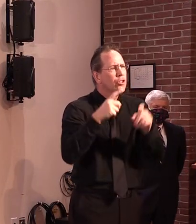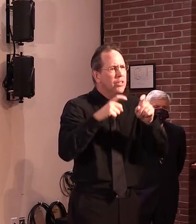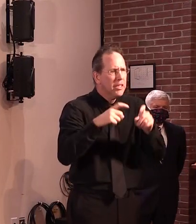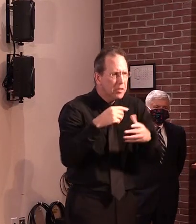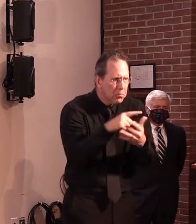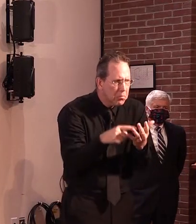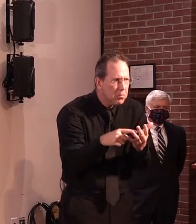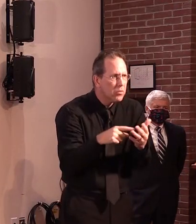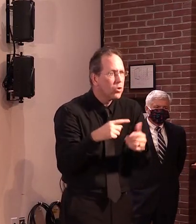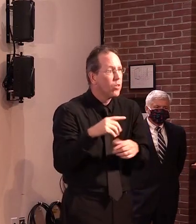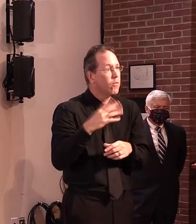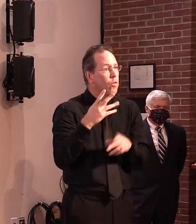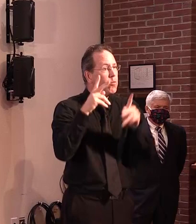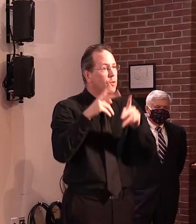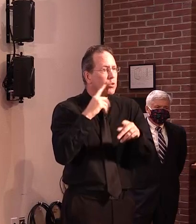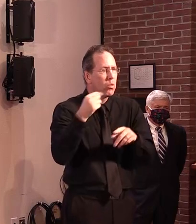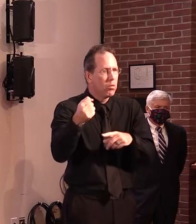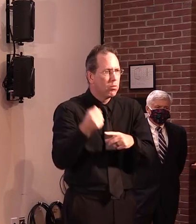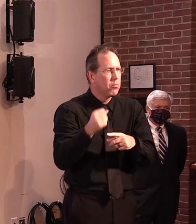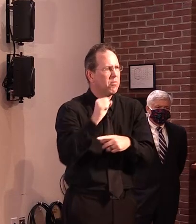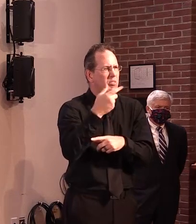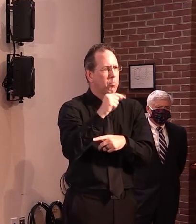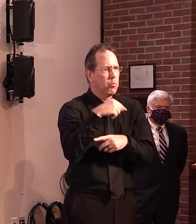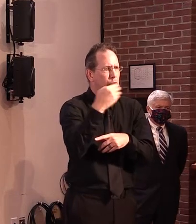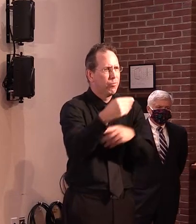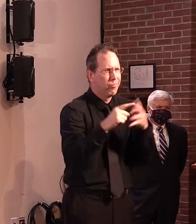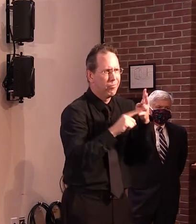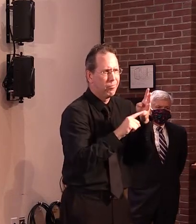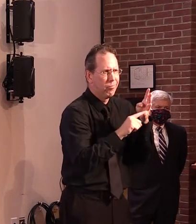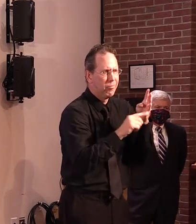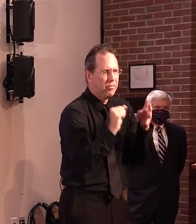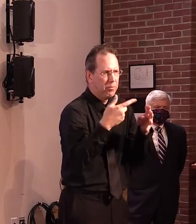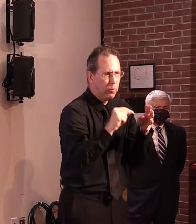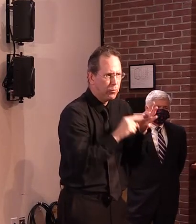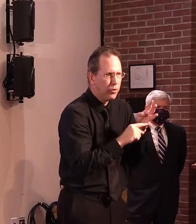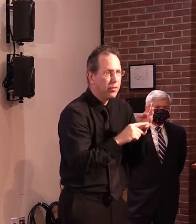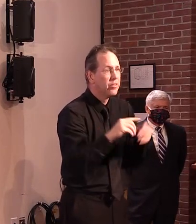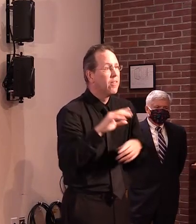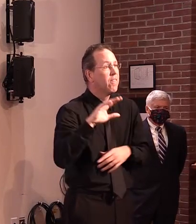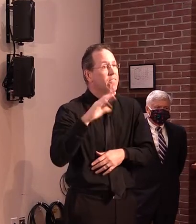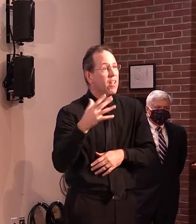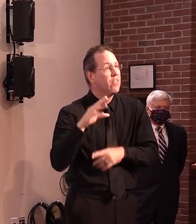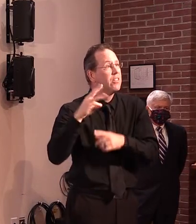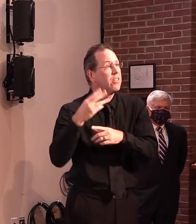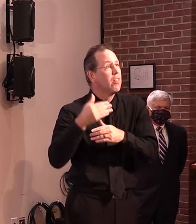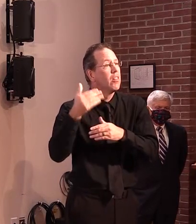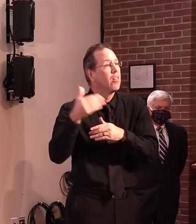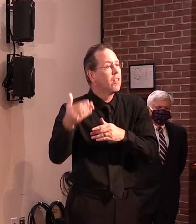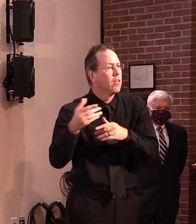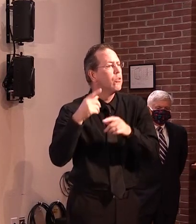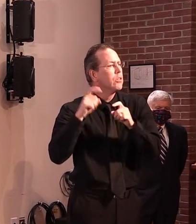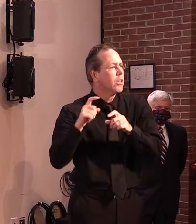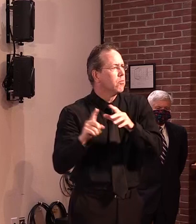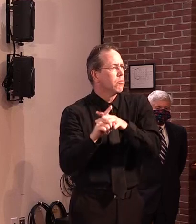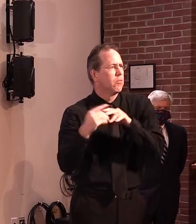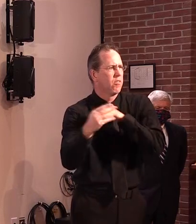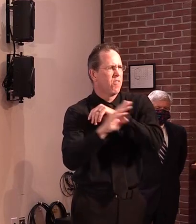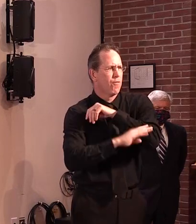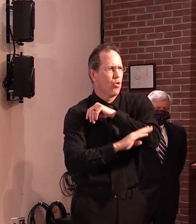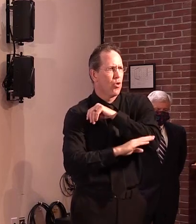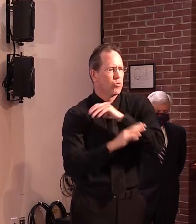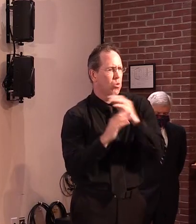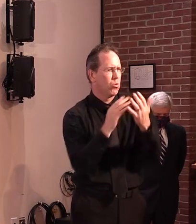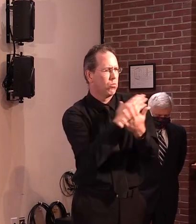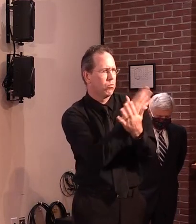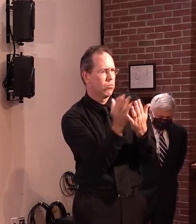the end of September, and the fifth and the sixth as we get into the fall. So getting to Dr. Levine's question, what